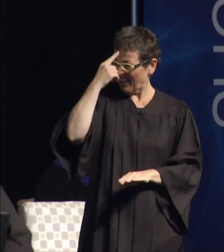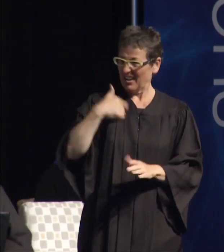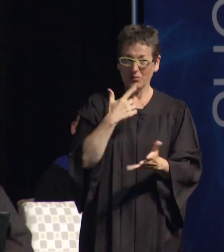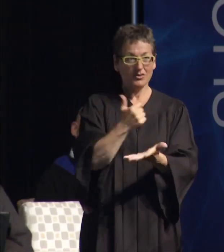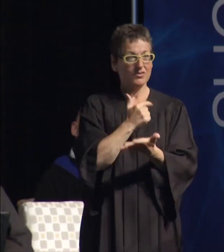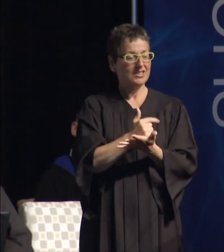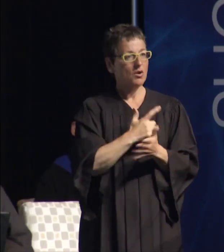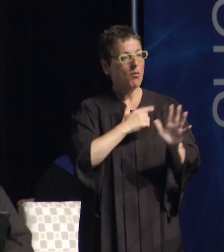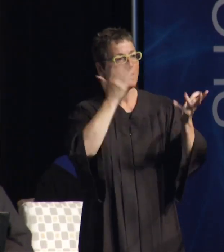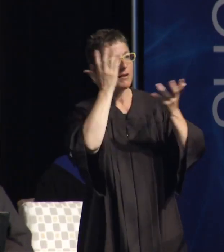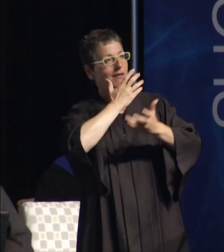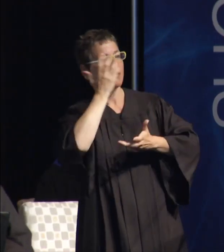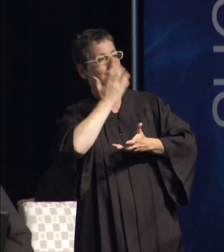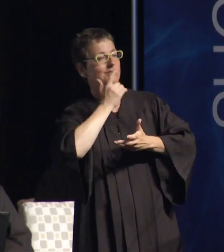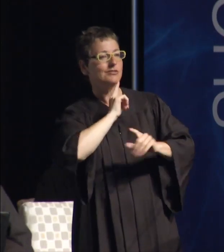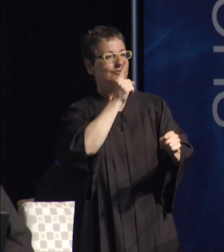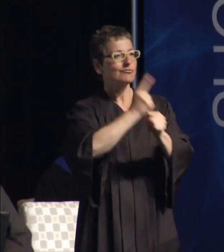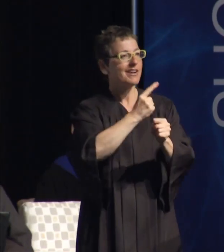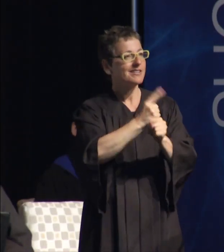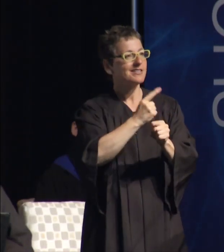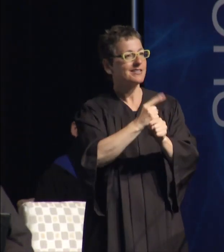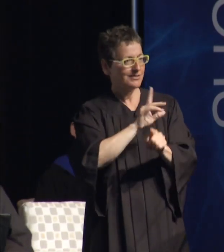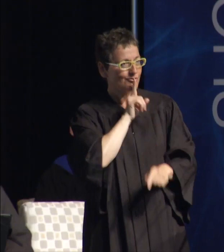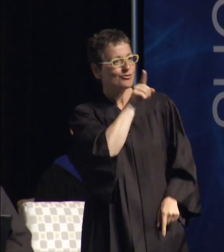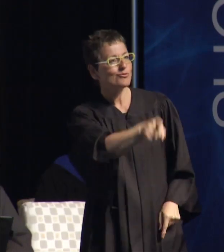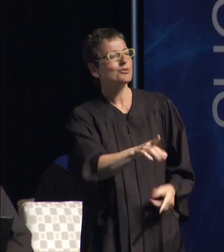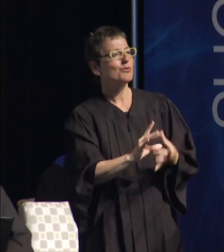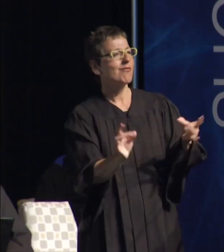gosh, that's crazy. How true. And so many of us